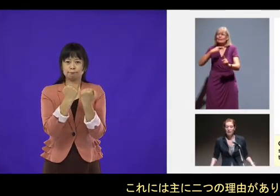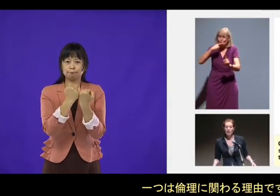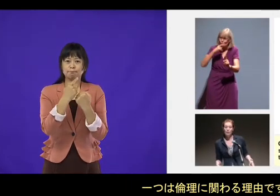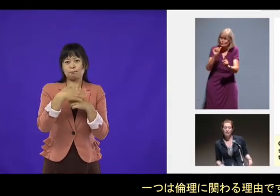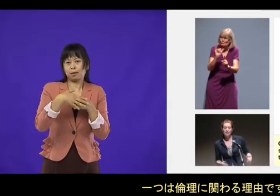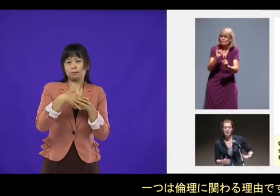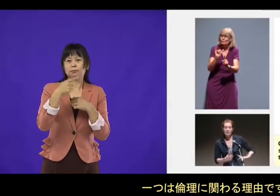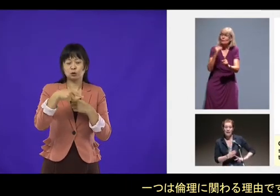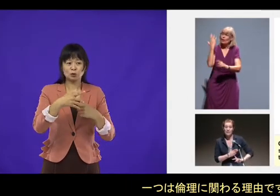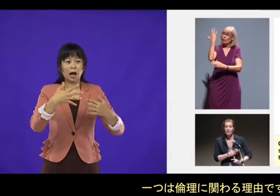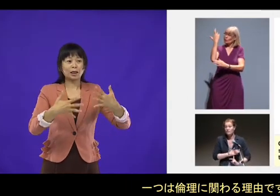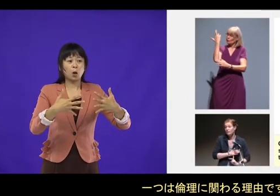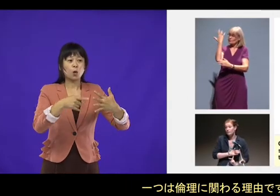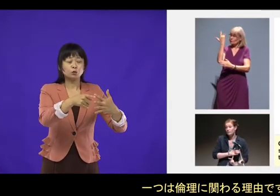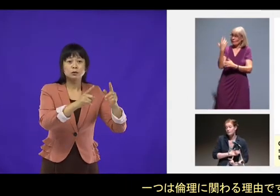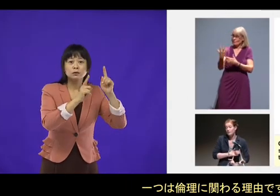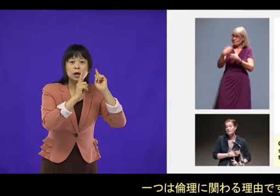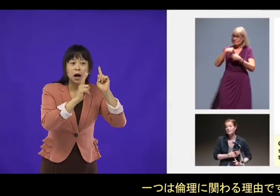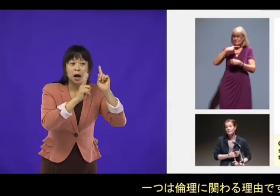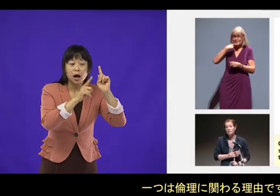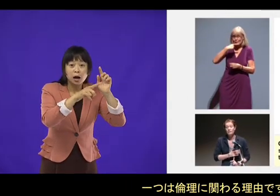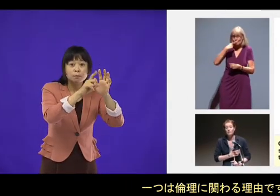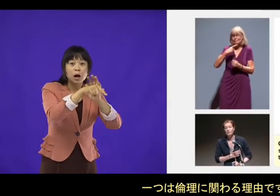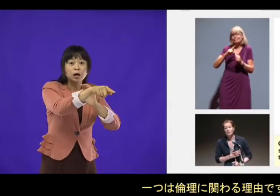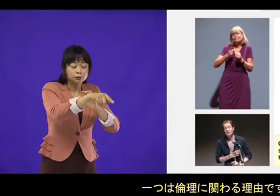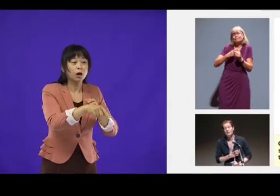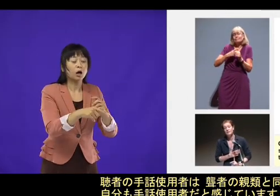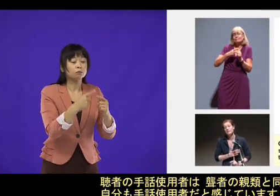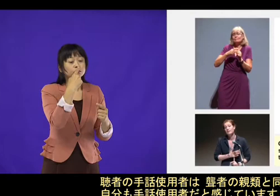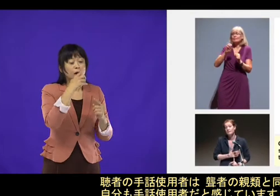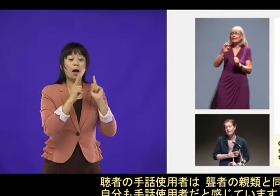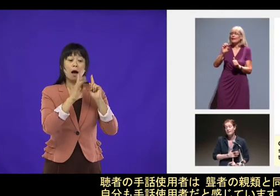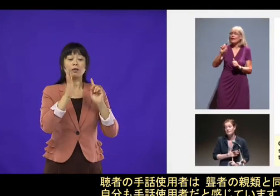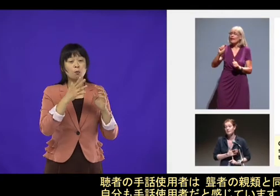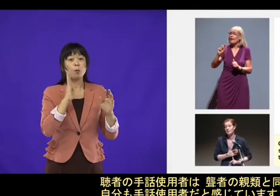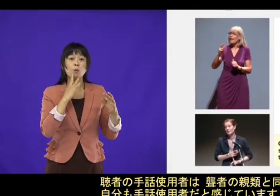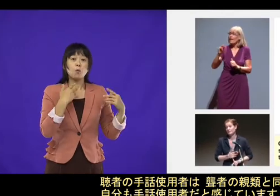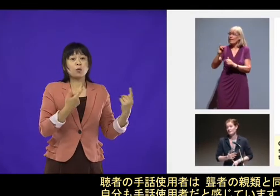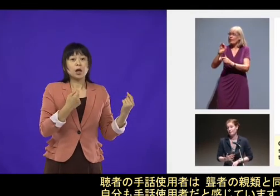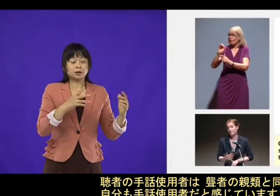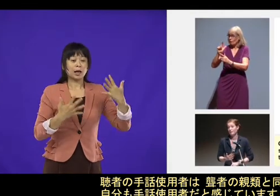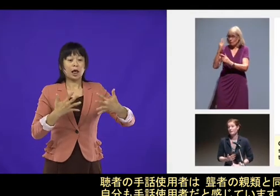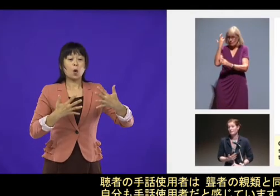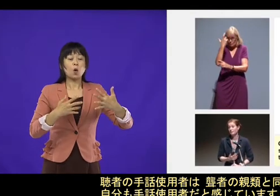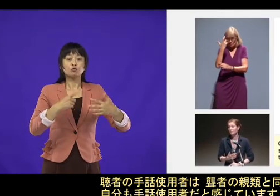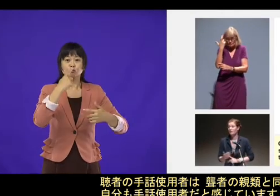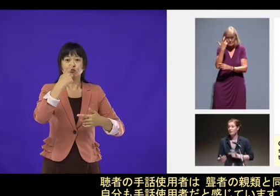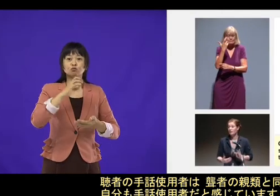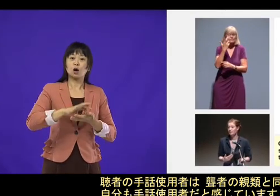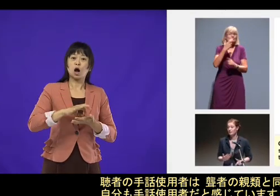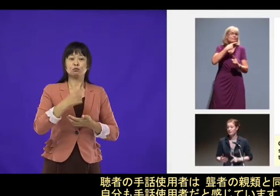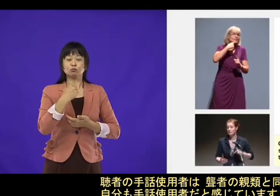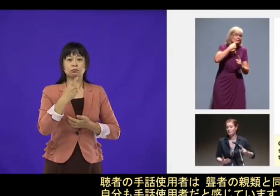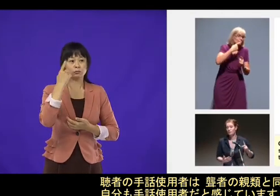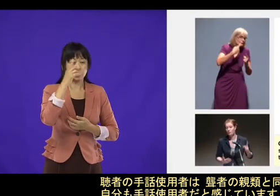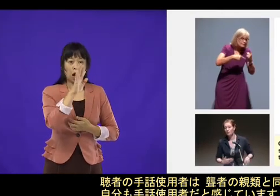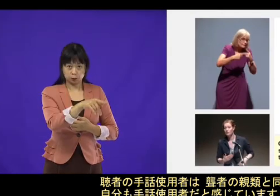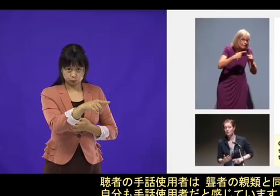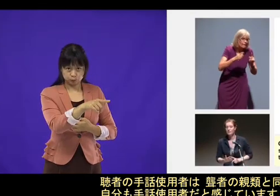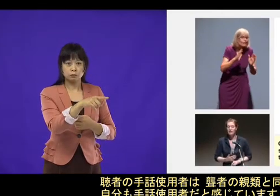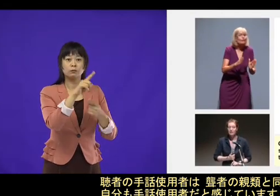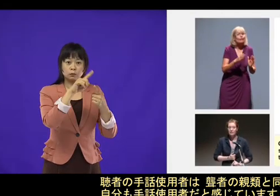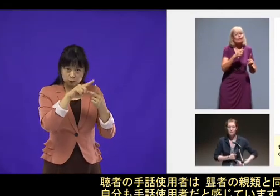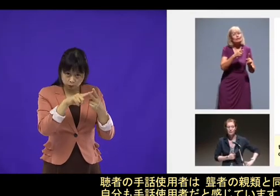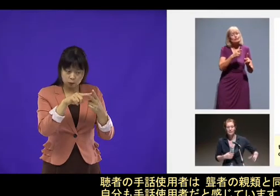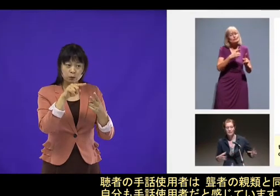them. One is an ethical consideration, so these hearing signers, as well as their deaf relatives, they feel like, you're